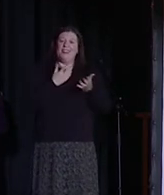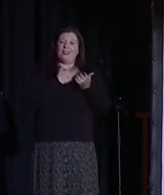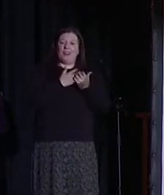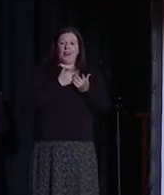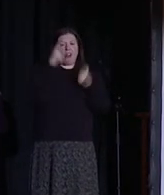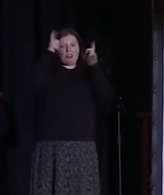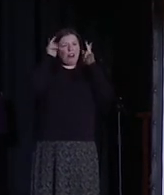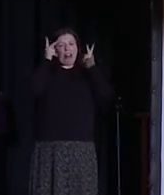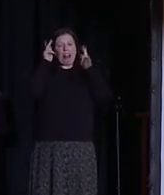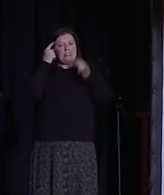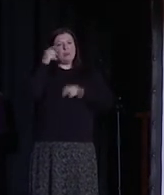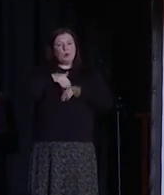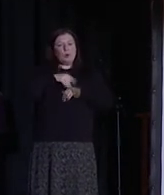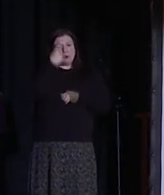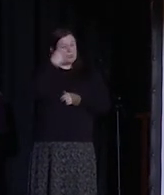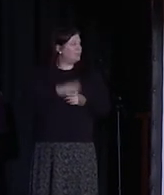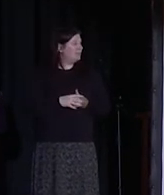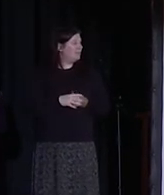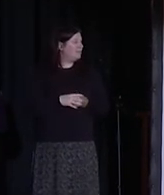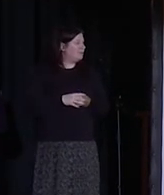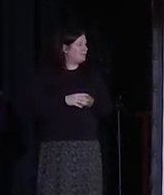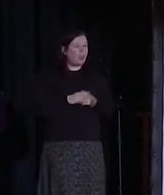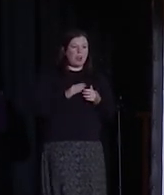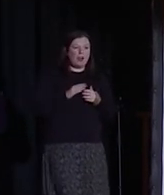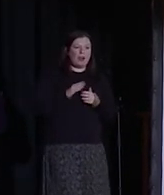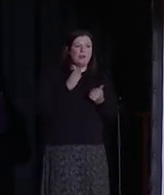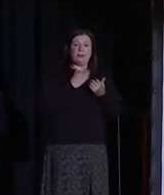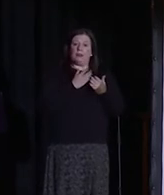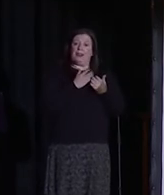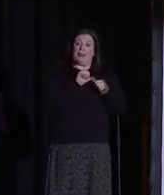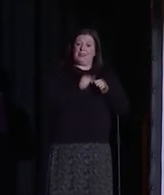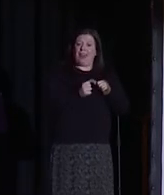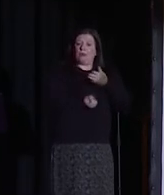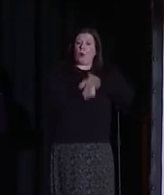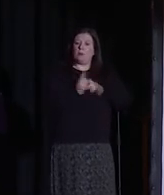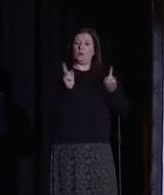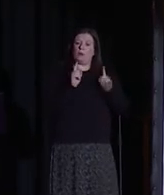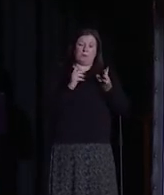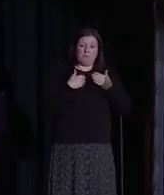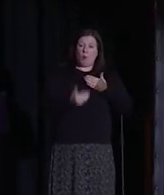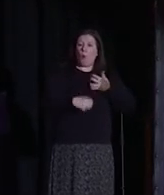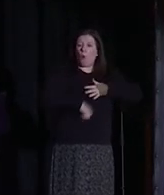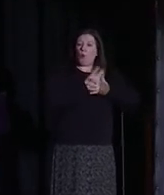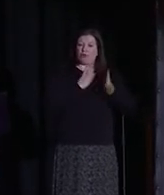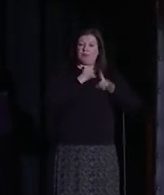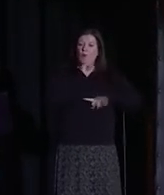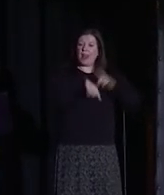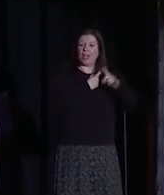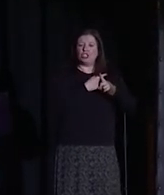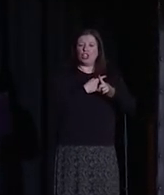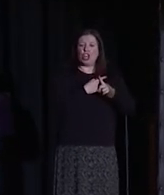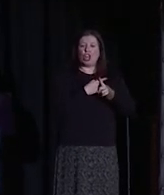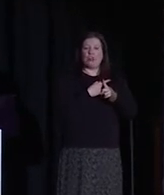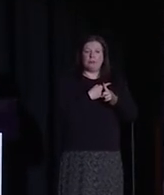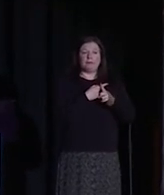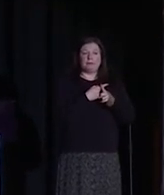summer, I've just got to say. We're not quite there yet. Martin, you... We've got a chance to develop this for next year. We've got